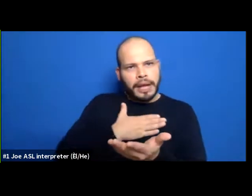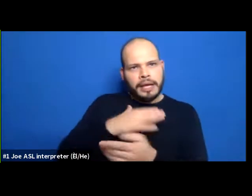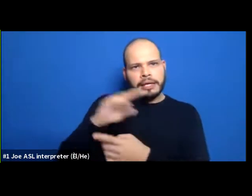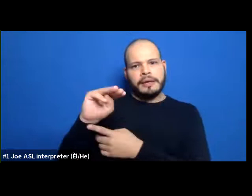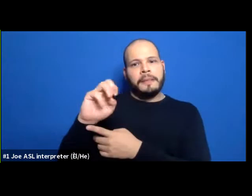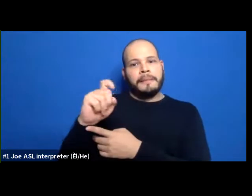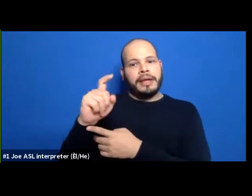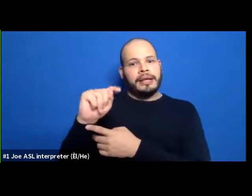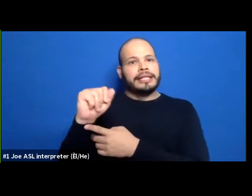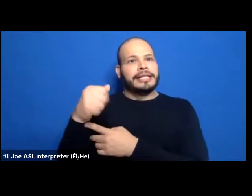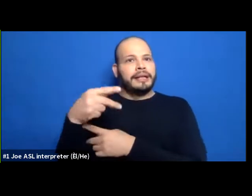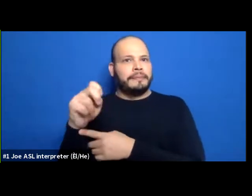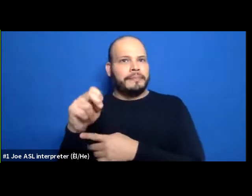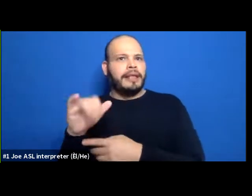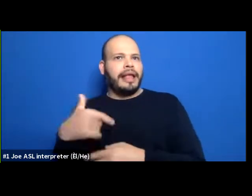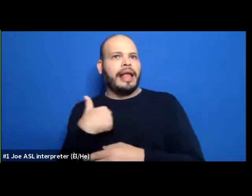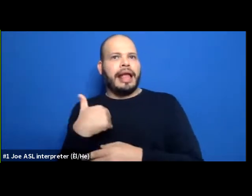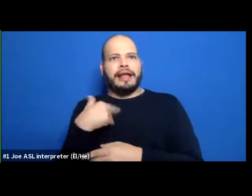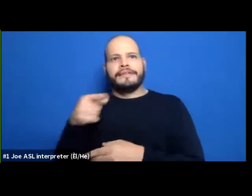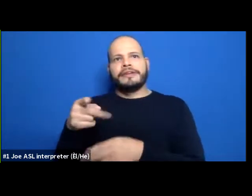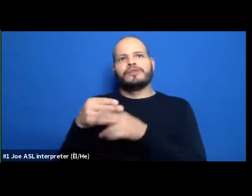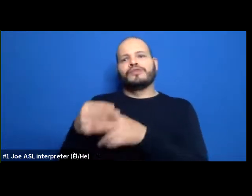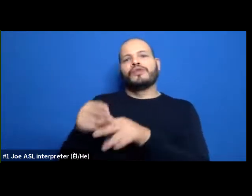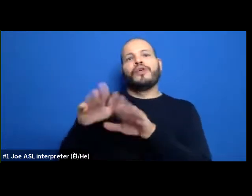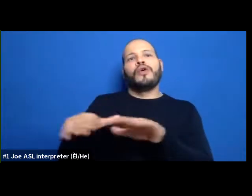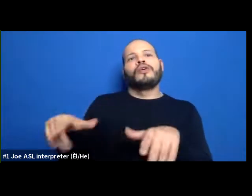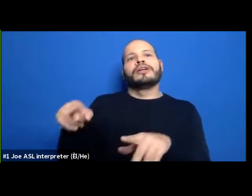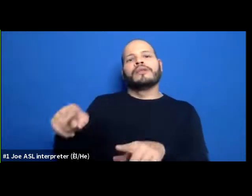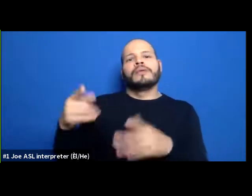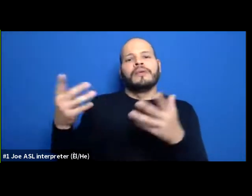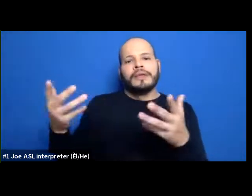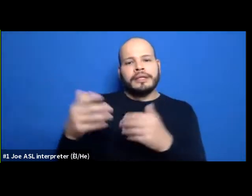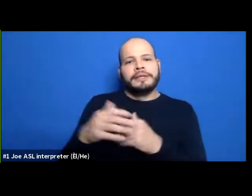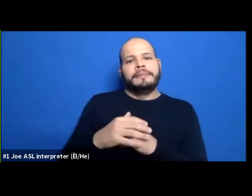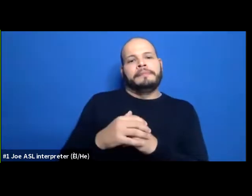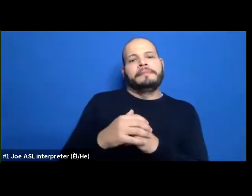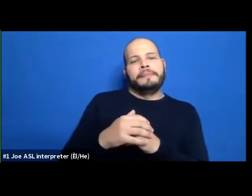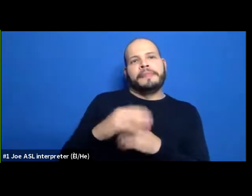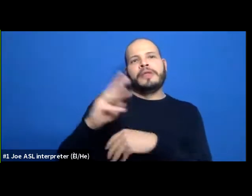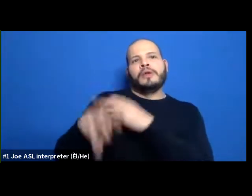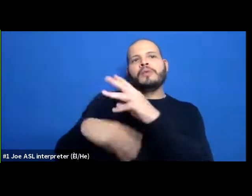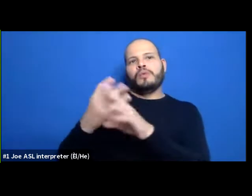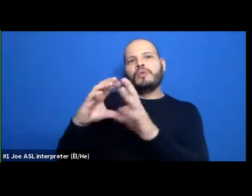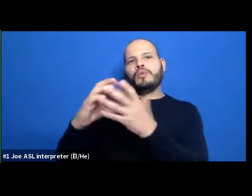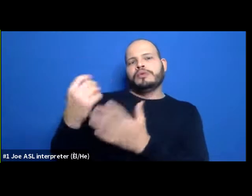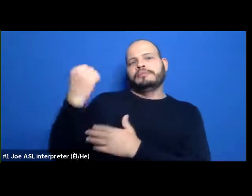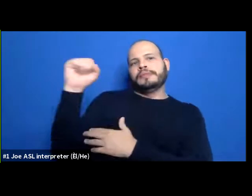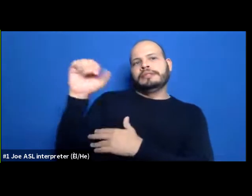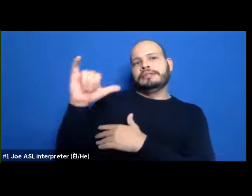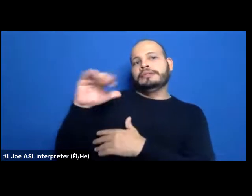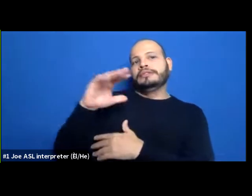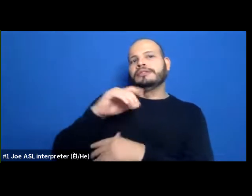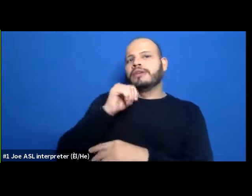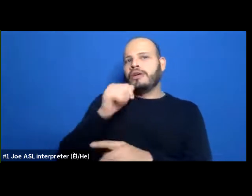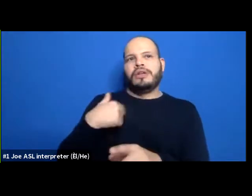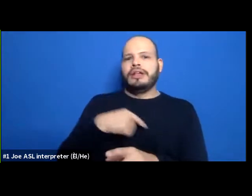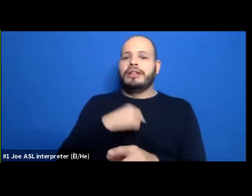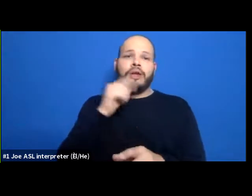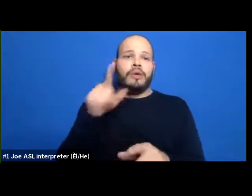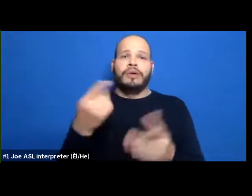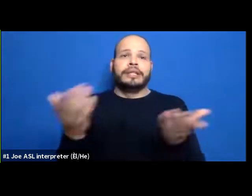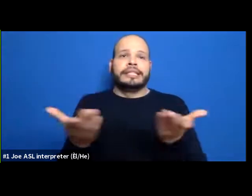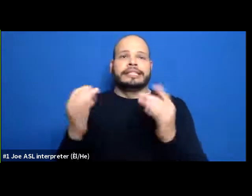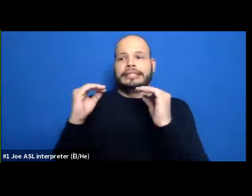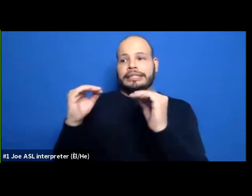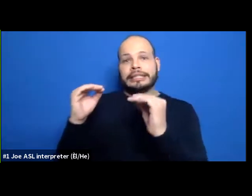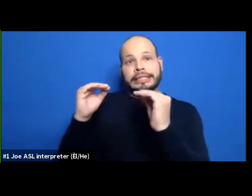liberation? And we're not just here to impart knowledge upon them, but we're here to extract what they already inherently know and